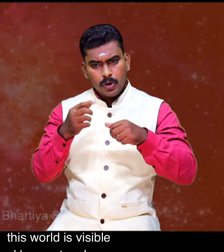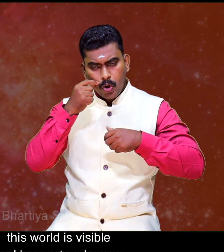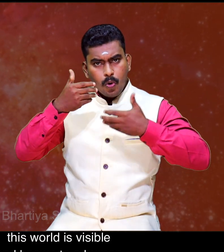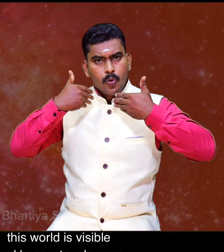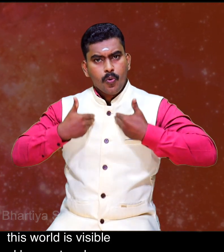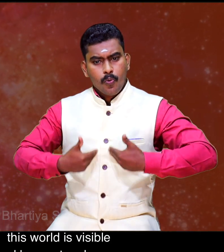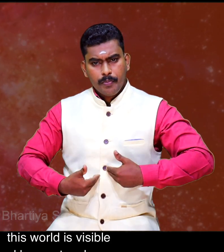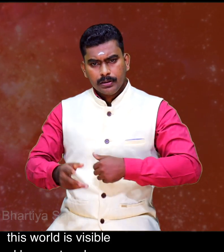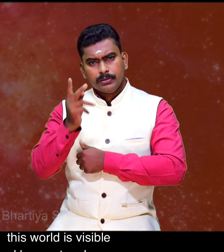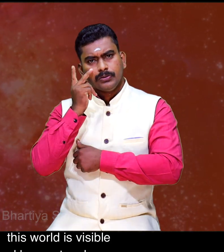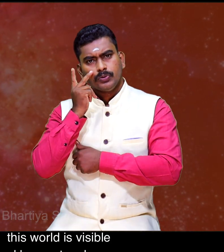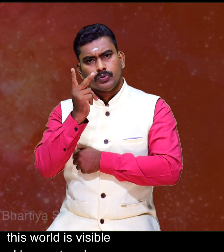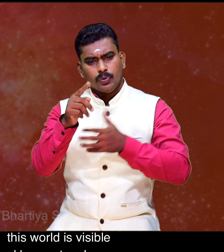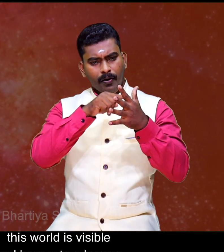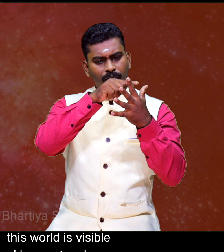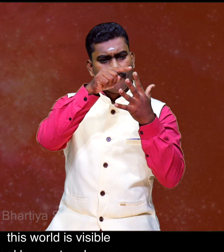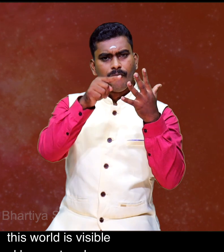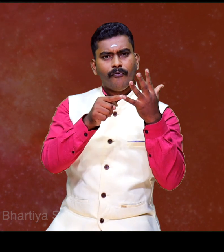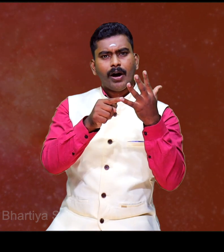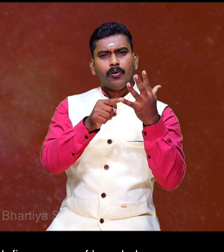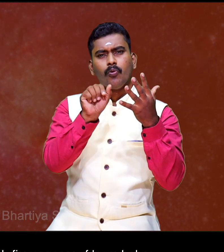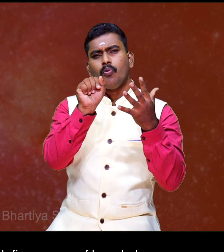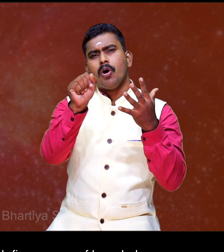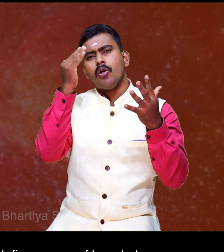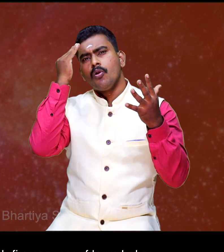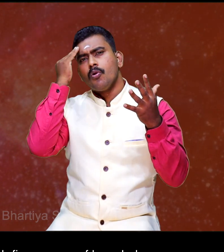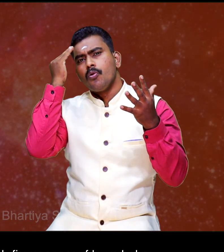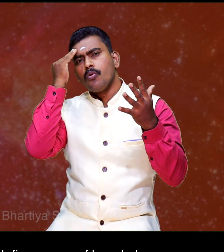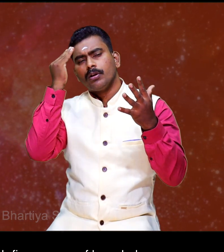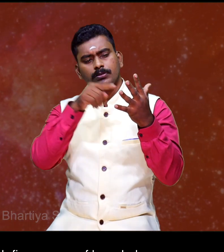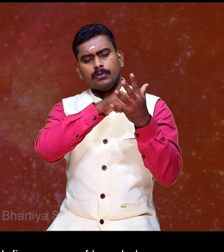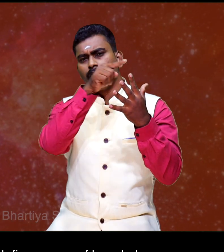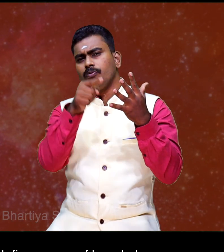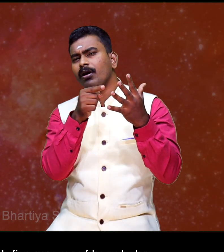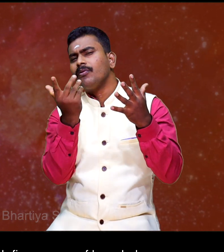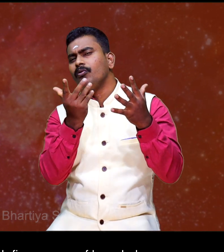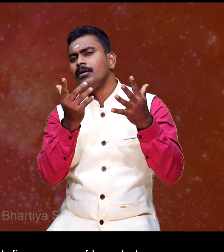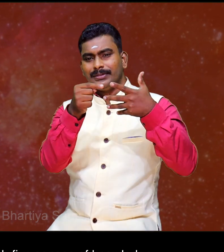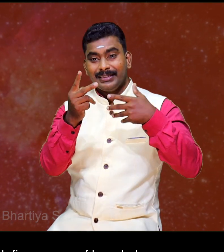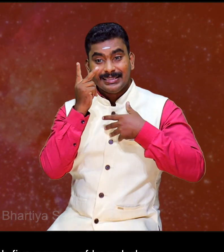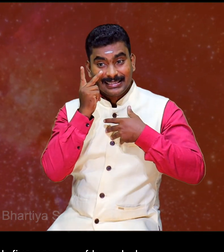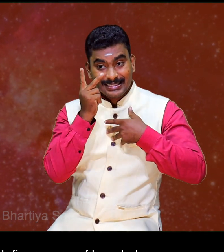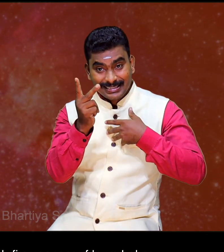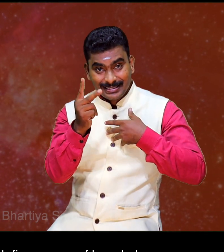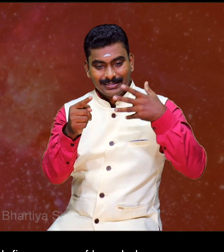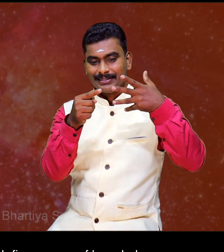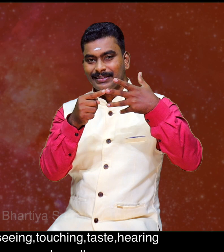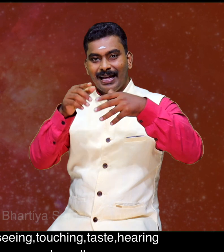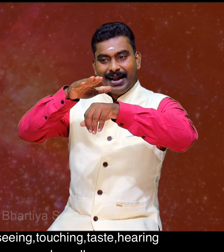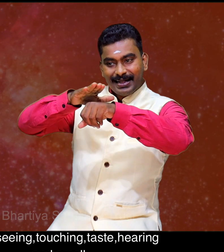visible and known to a human through the five senses of knowledge, that is,